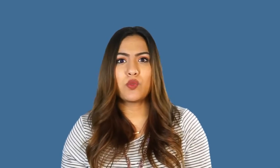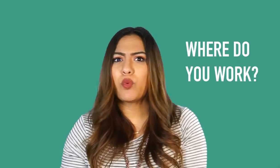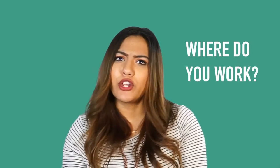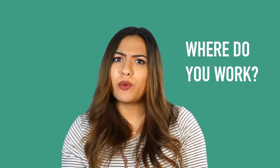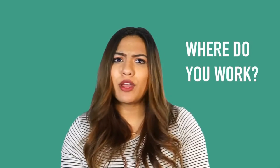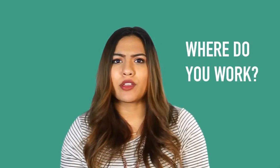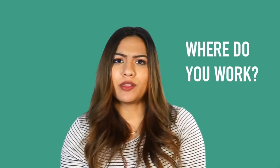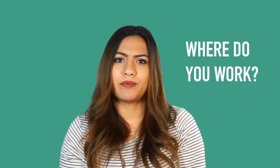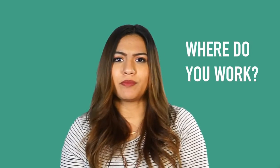is, where do you work?